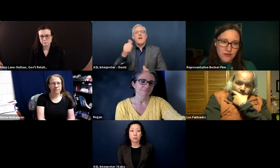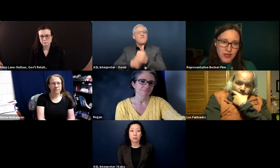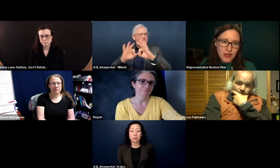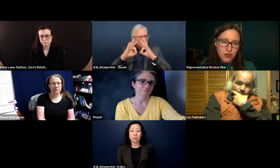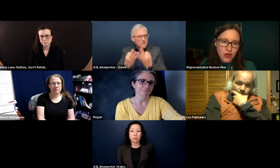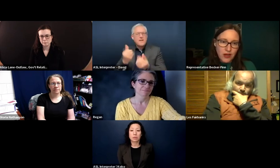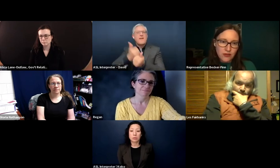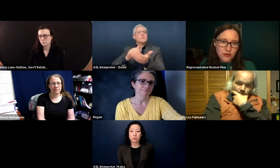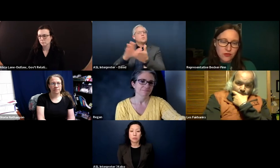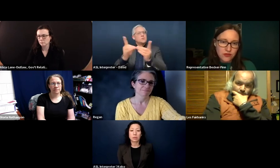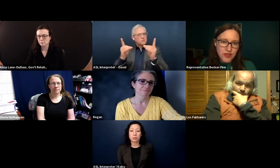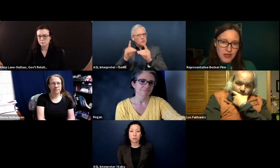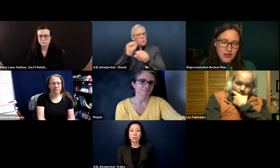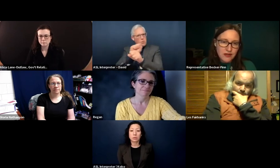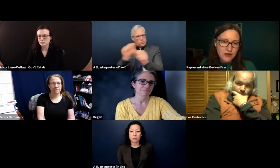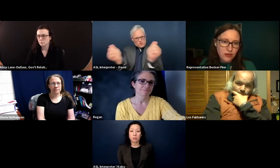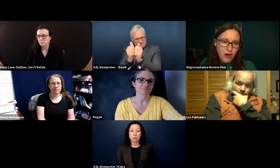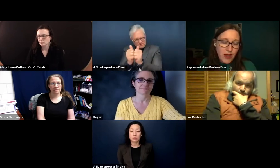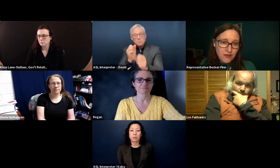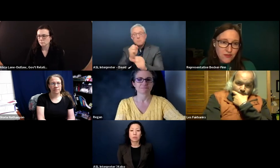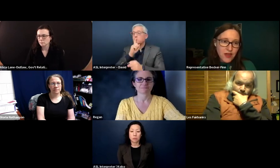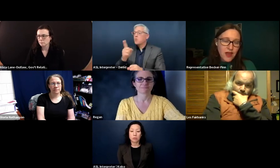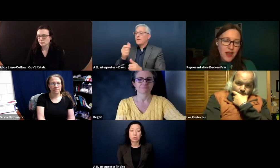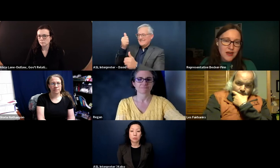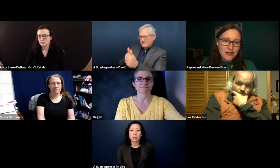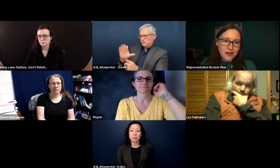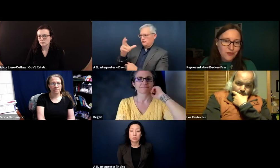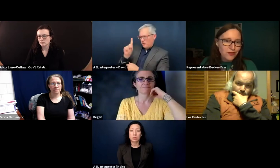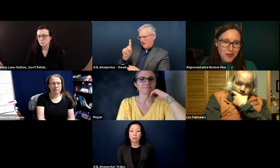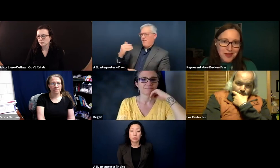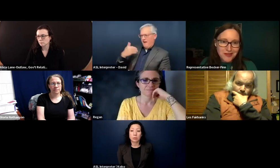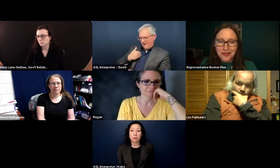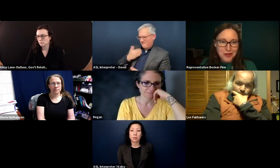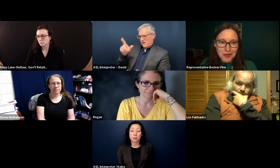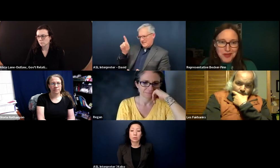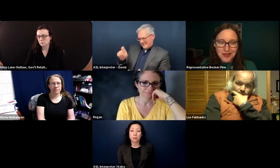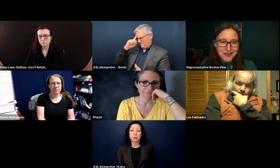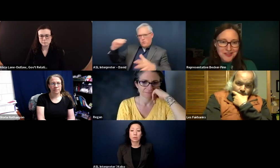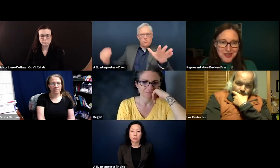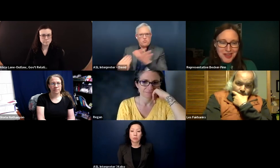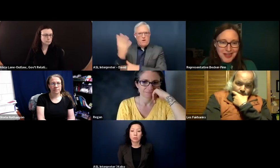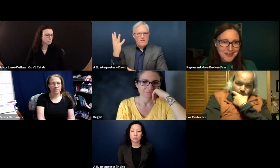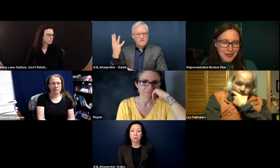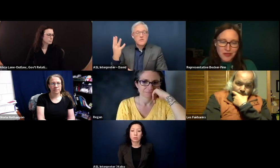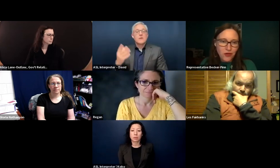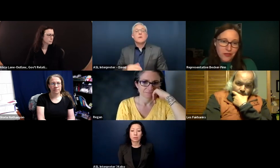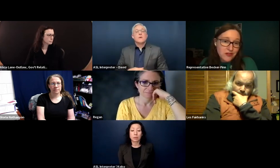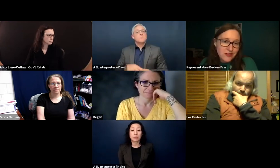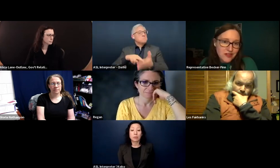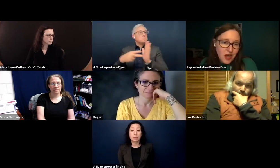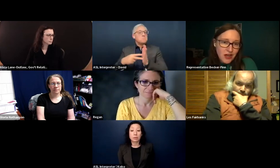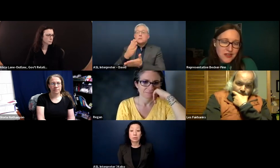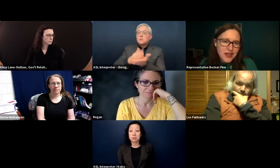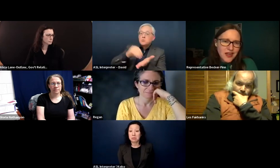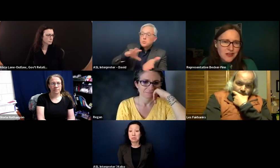that we're giving each child the tools they need to thrive. And for some kids, that's going to be a CDI team. And for others,